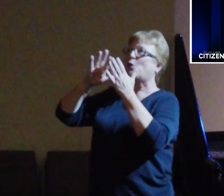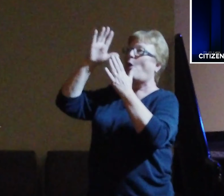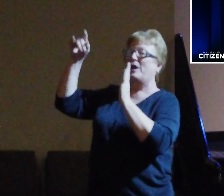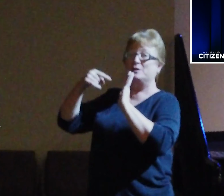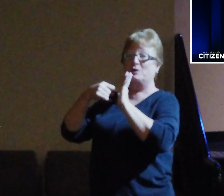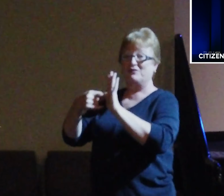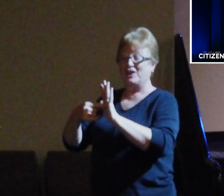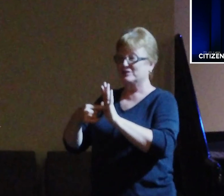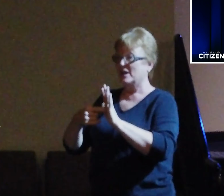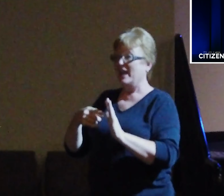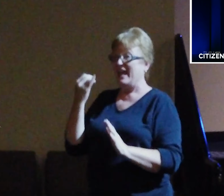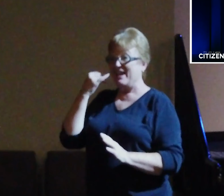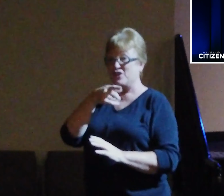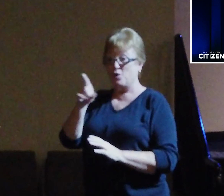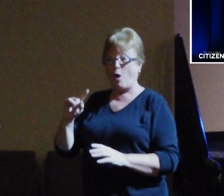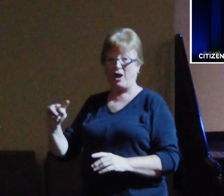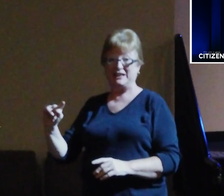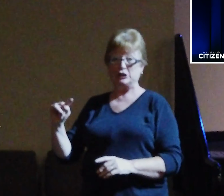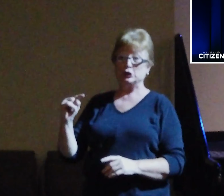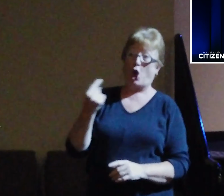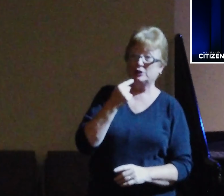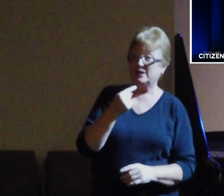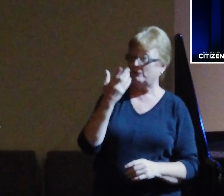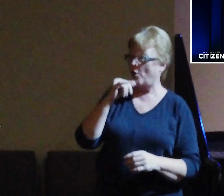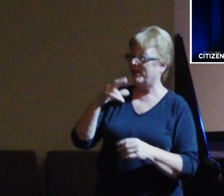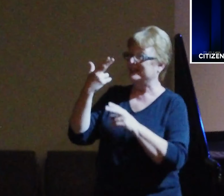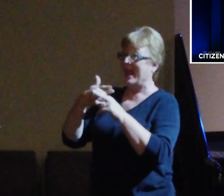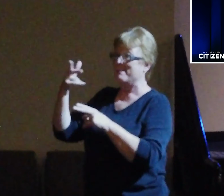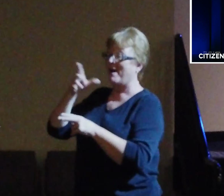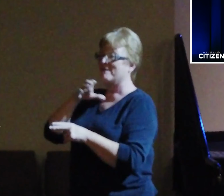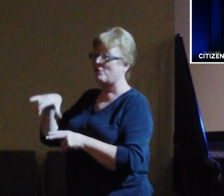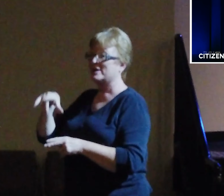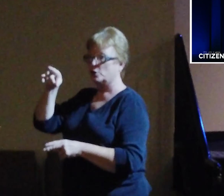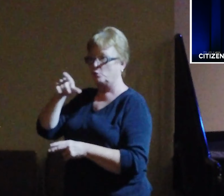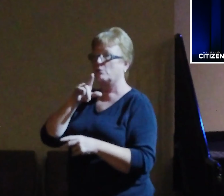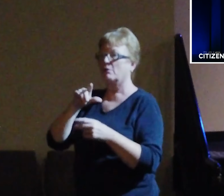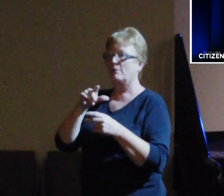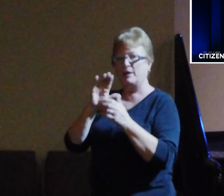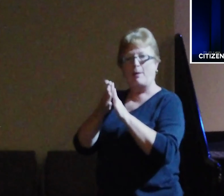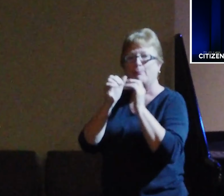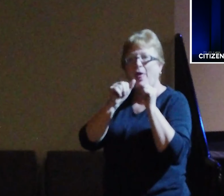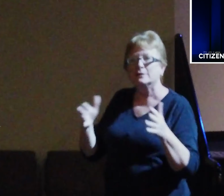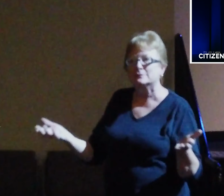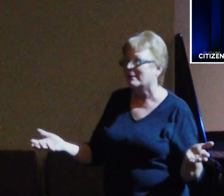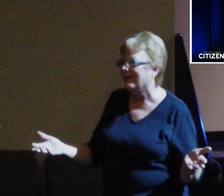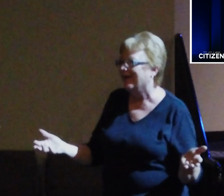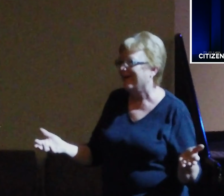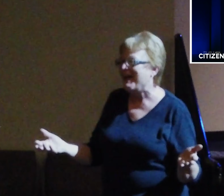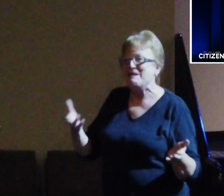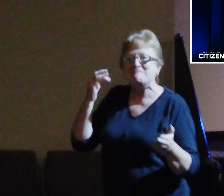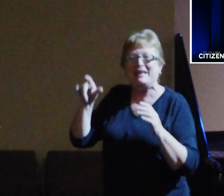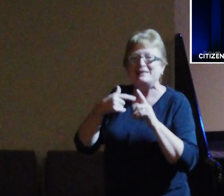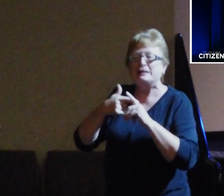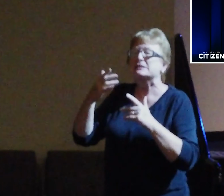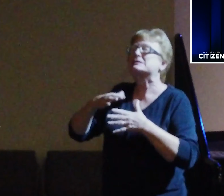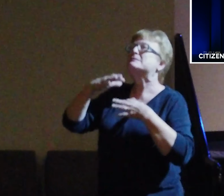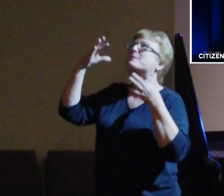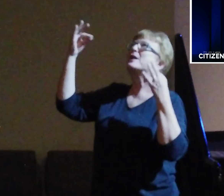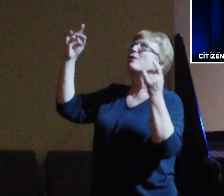If you're insulted for the name of Christ, you are blessed, because the Spirit of glory and of God